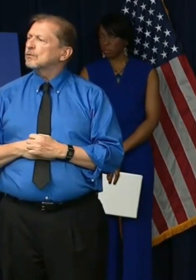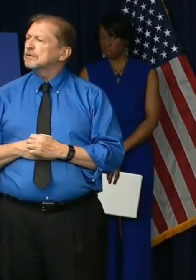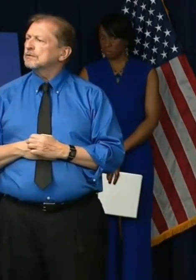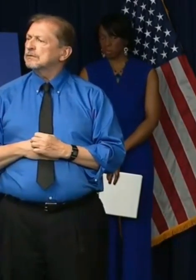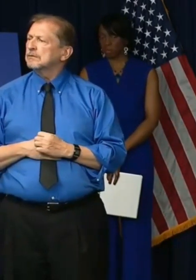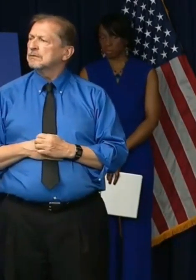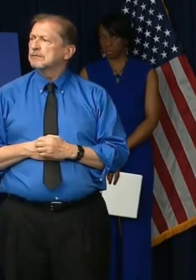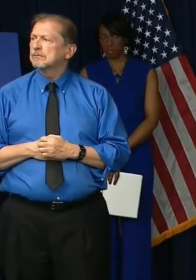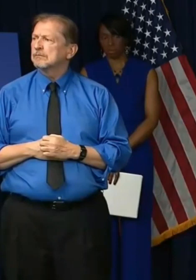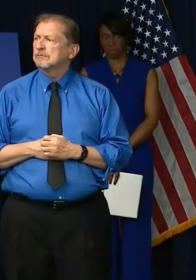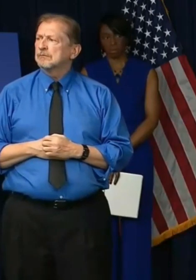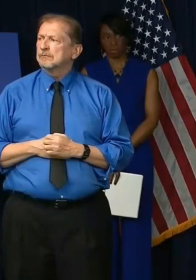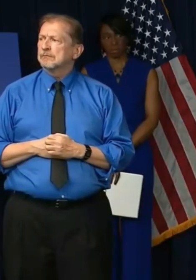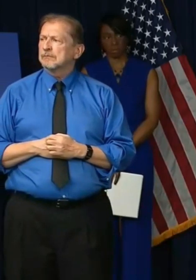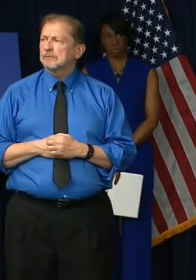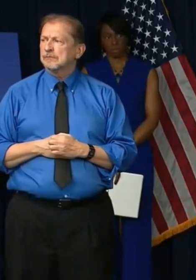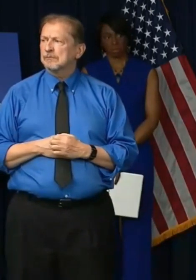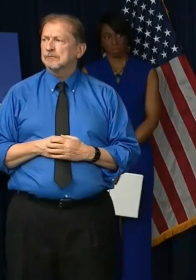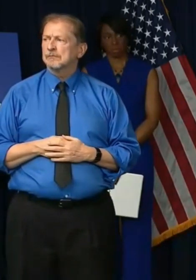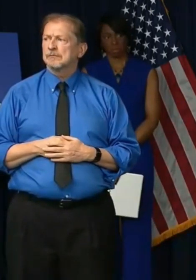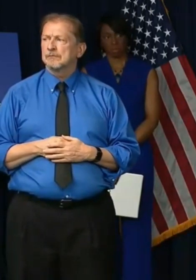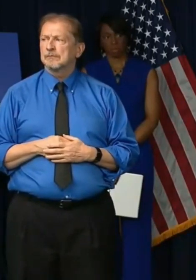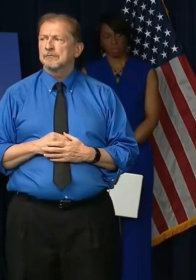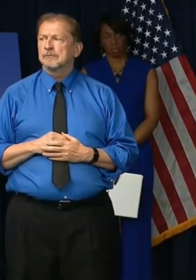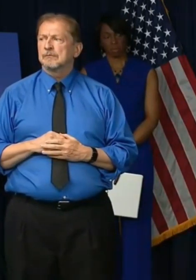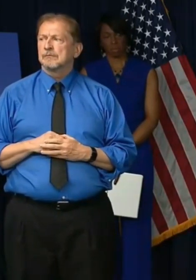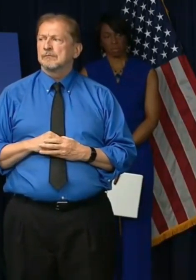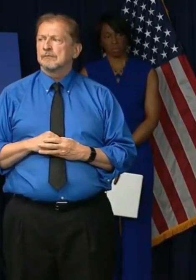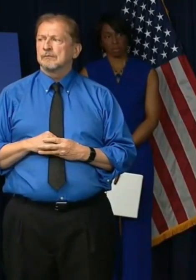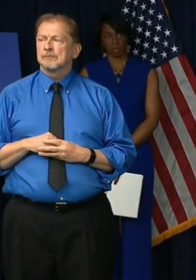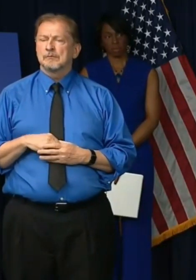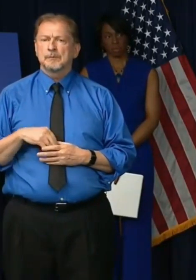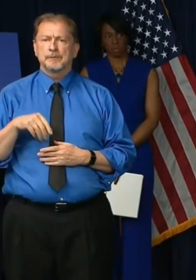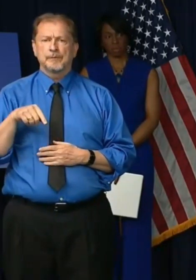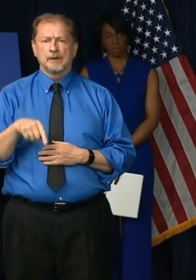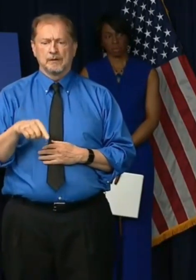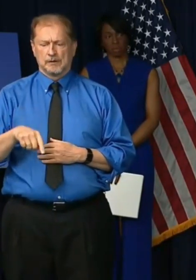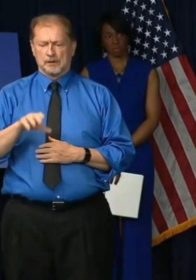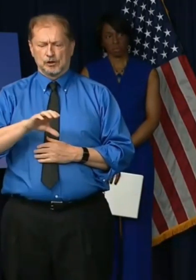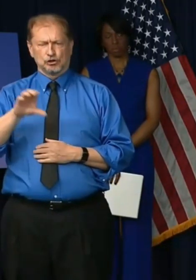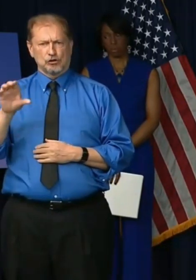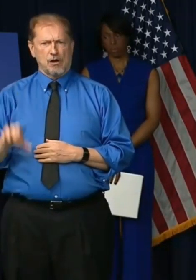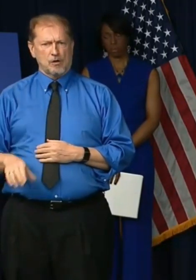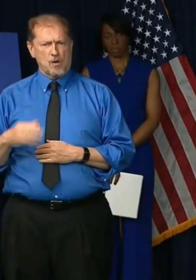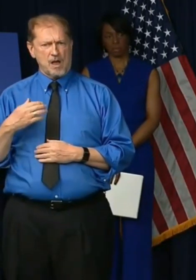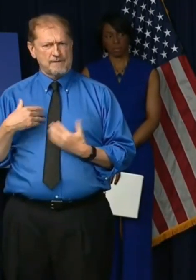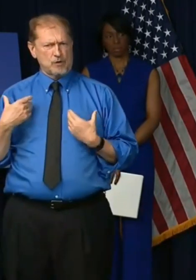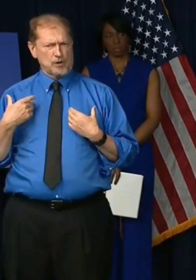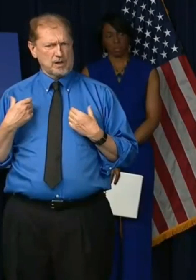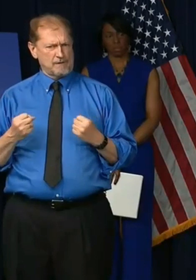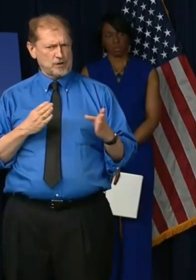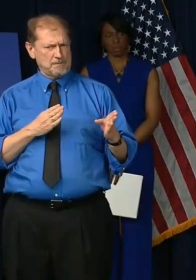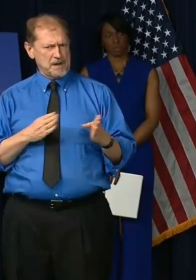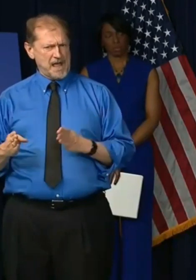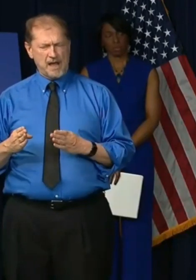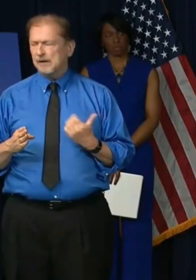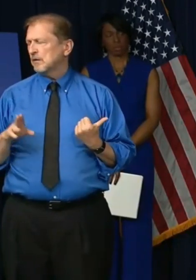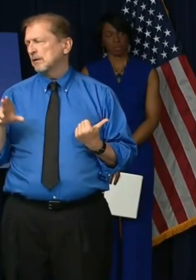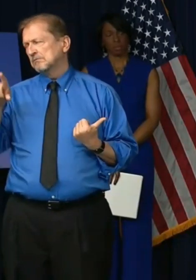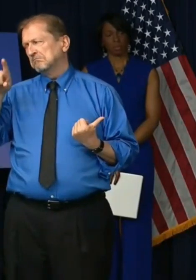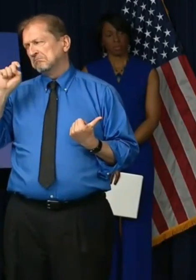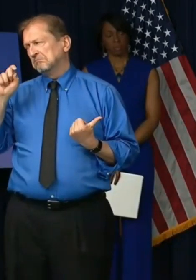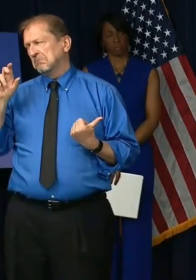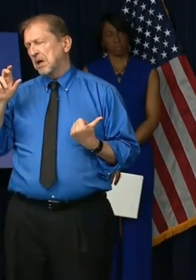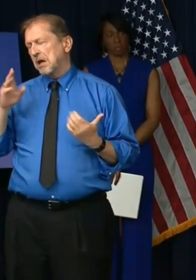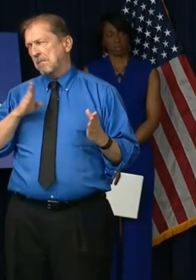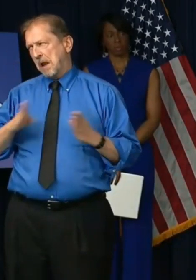look like? I don't think a recovery plan was issued yesterday. A committee was put together. And so the state will do